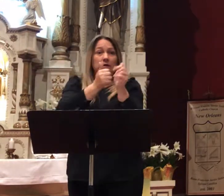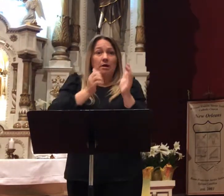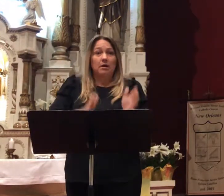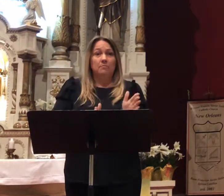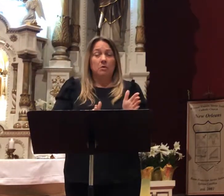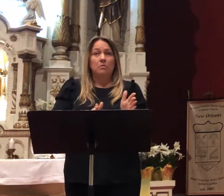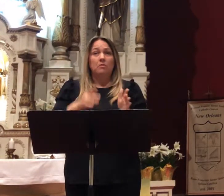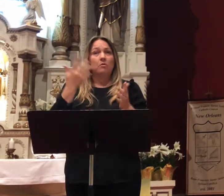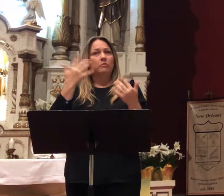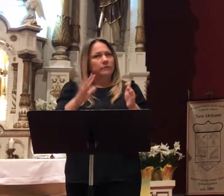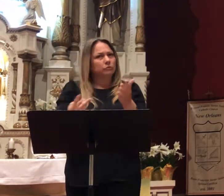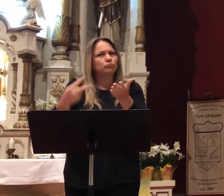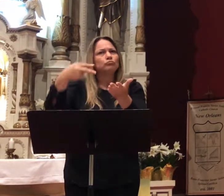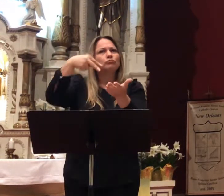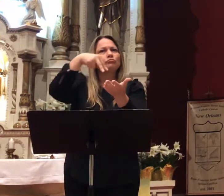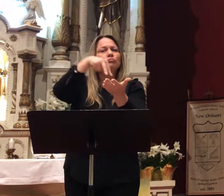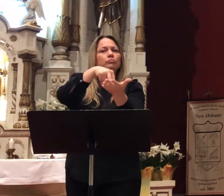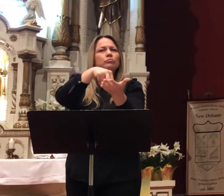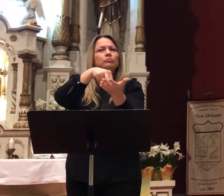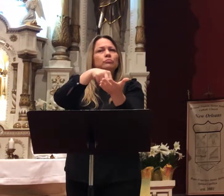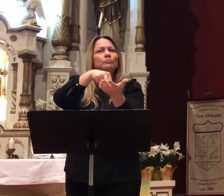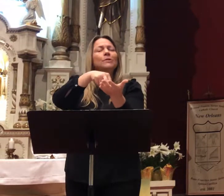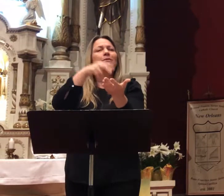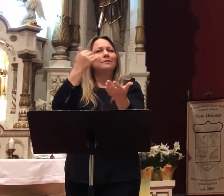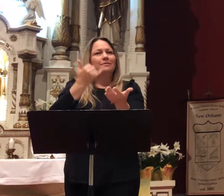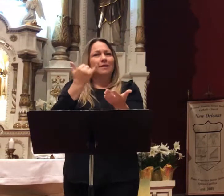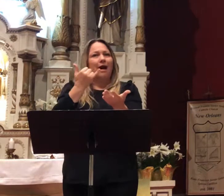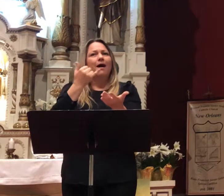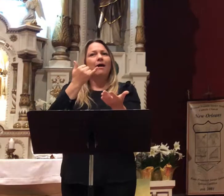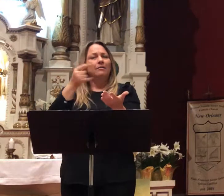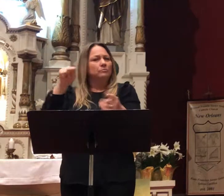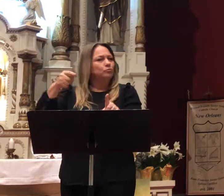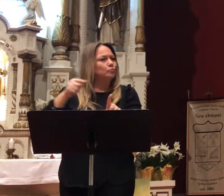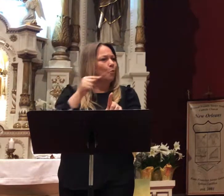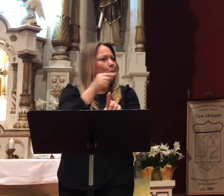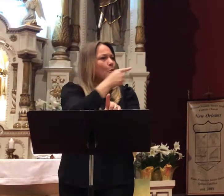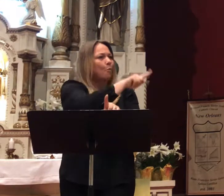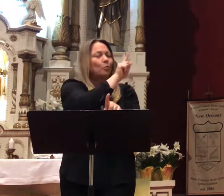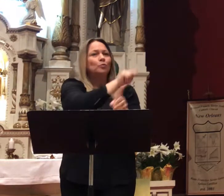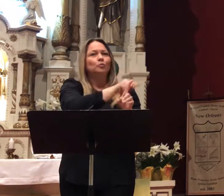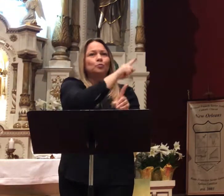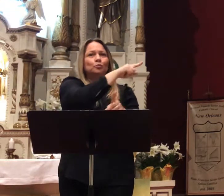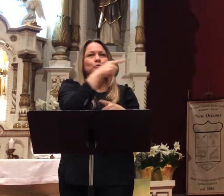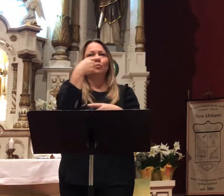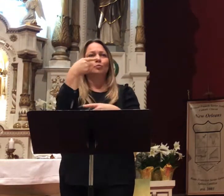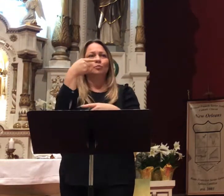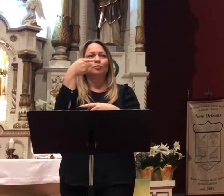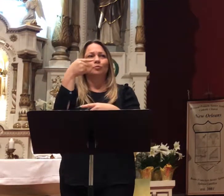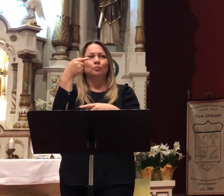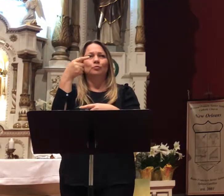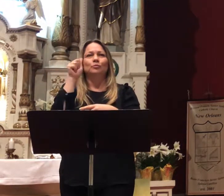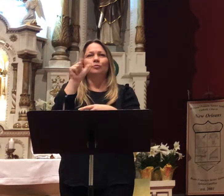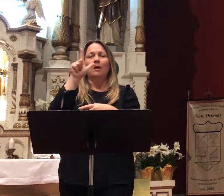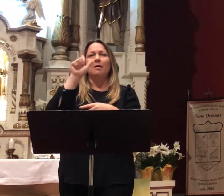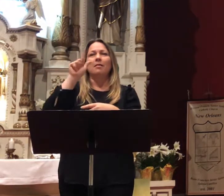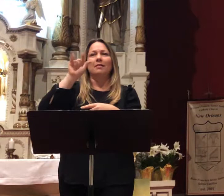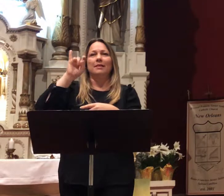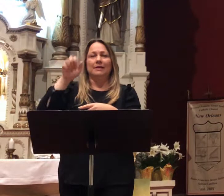been raised from the dead, and he's going before you to Galilee. There you will see him.